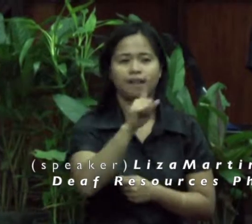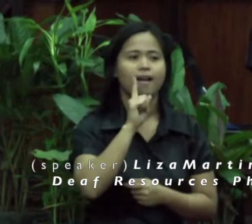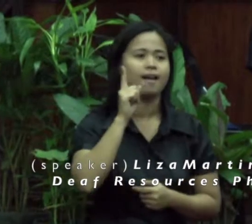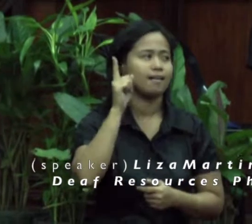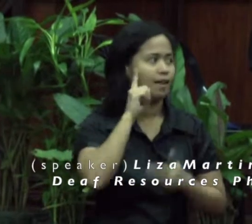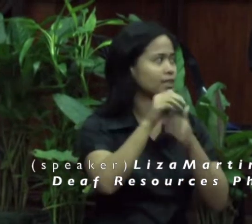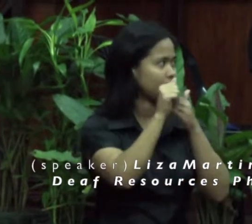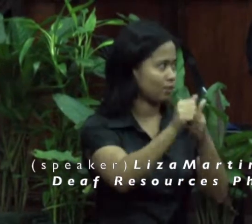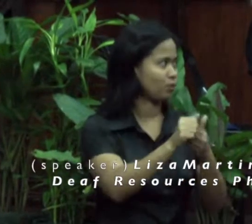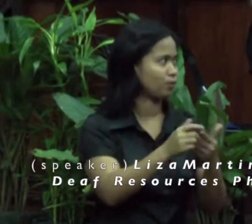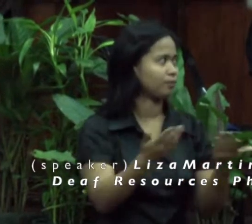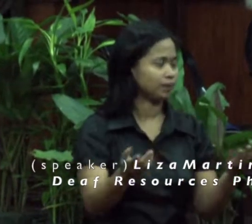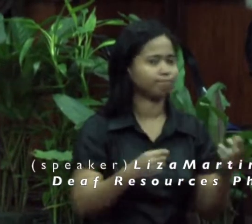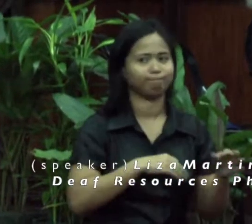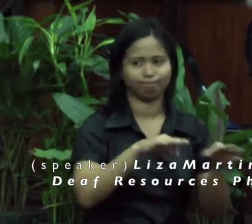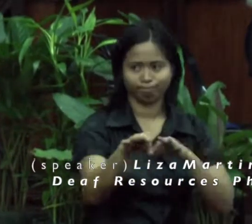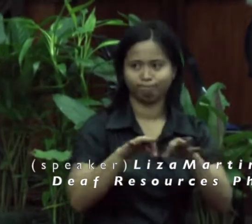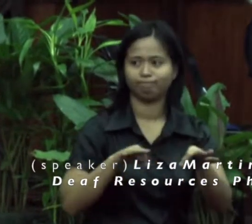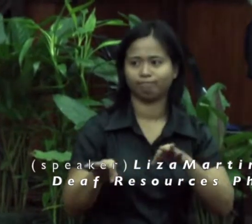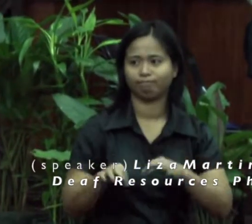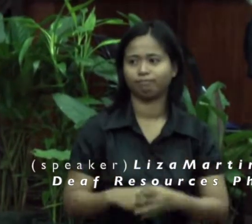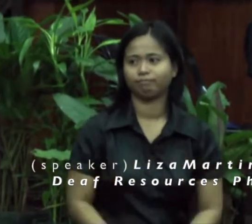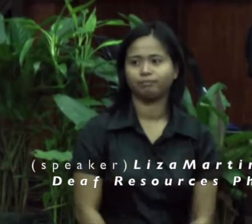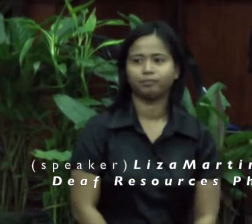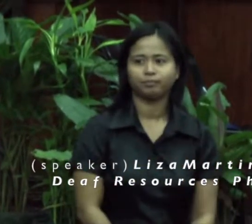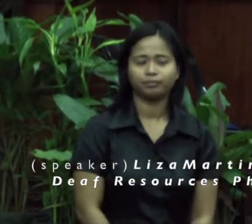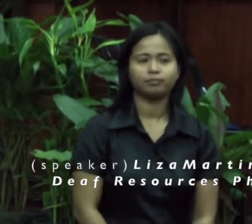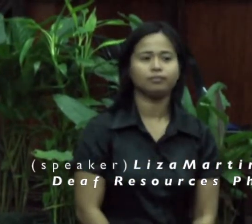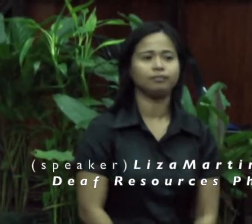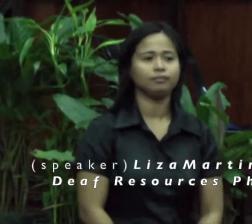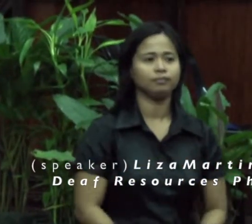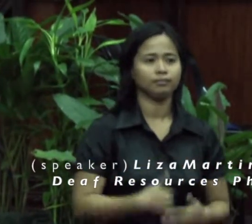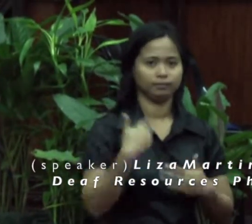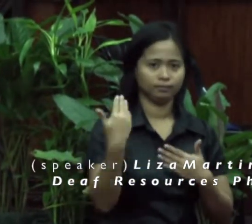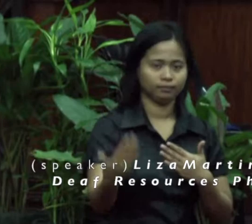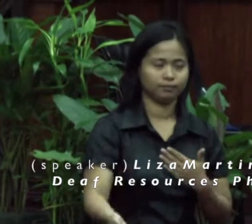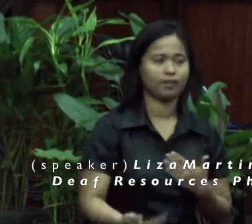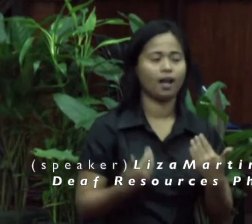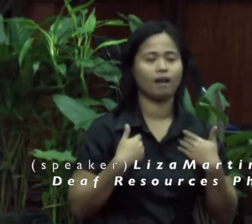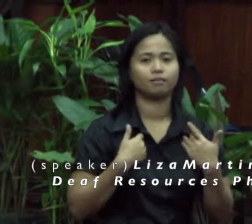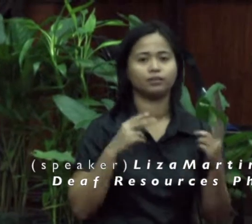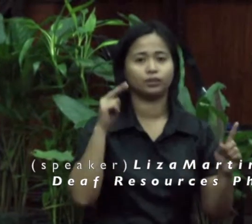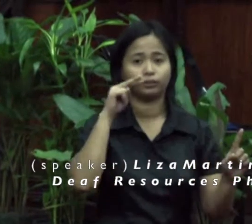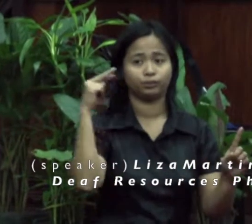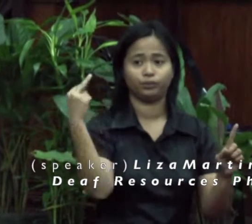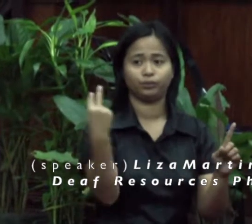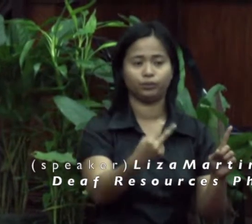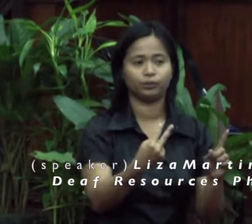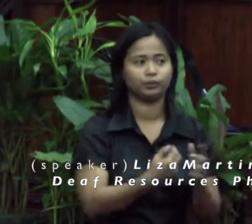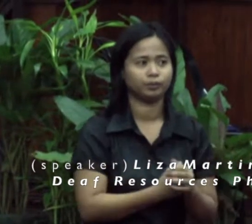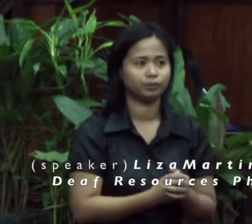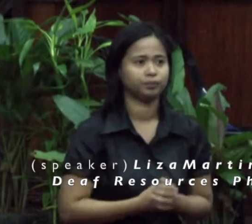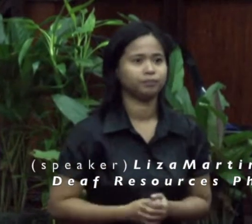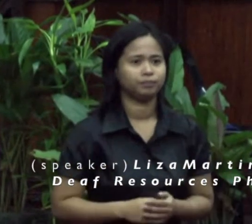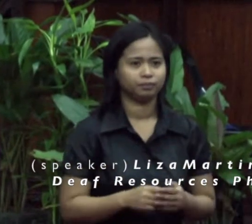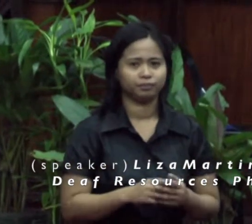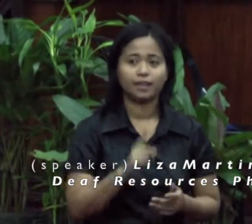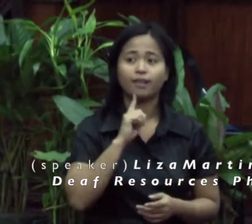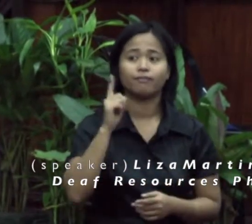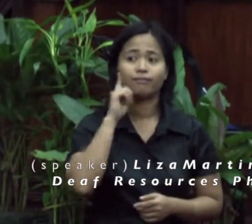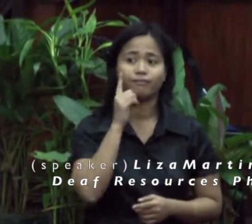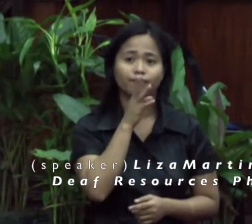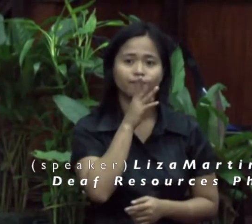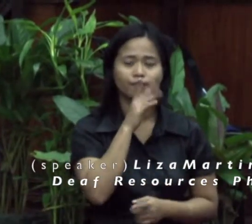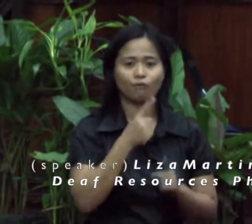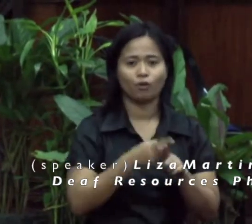deaf leaders. In the next slide, these are the views of Eva Tupi. She's also deaf. She's